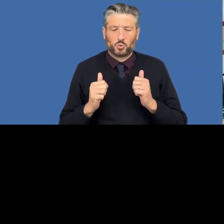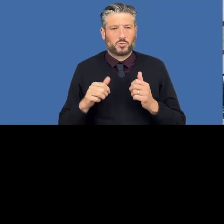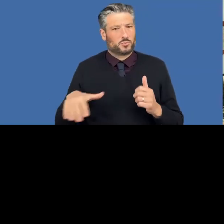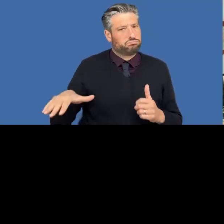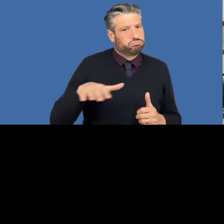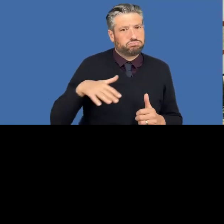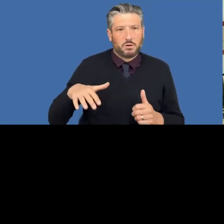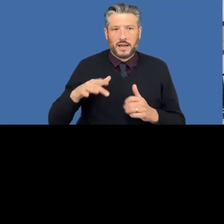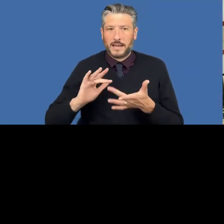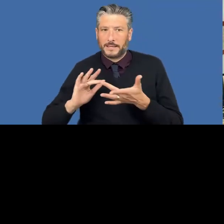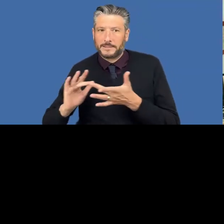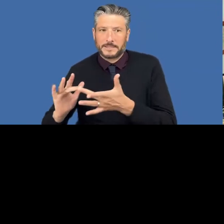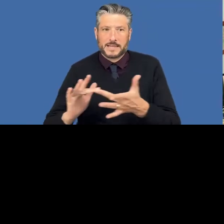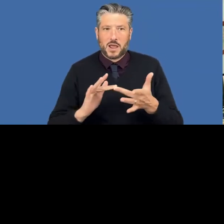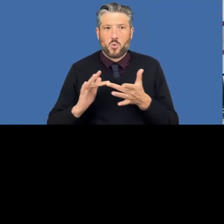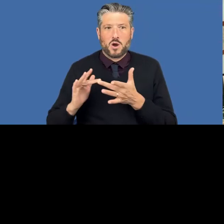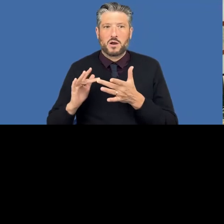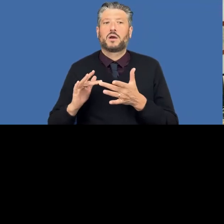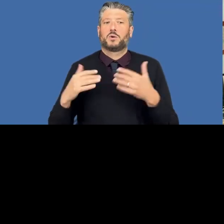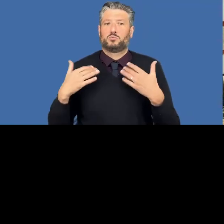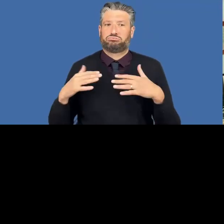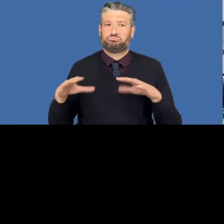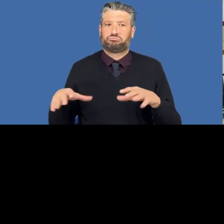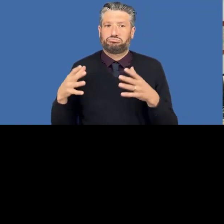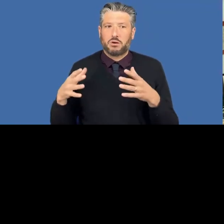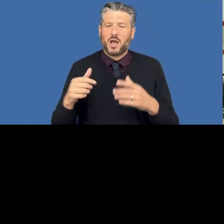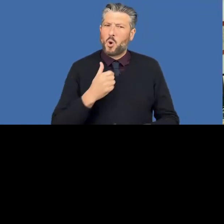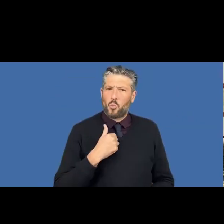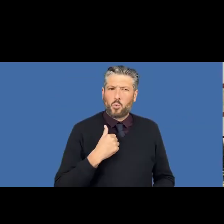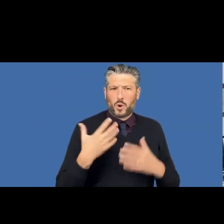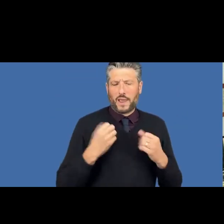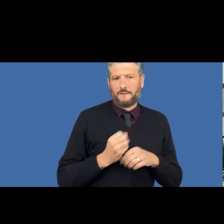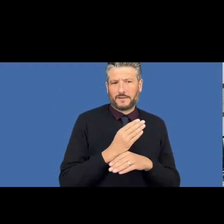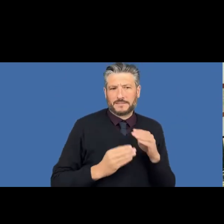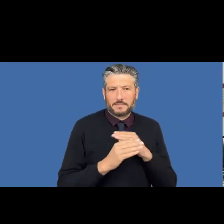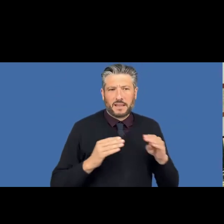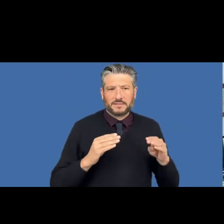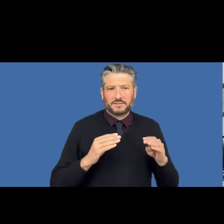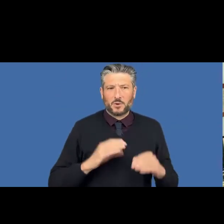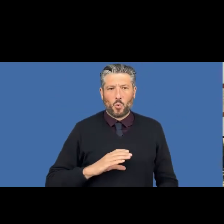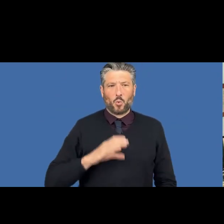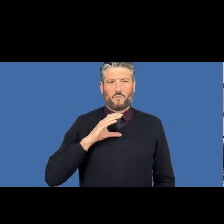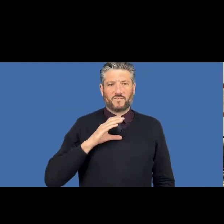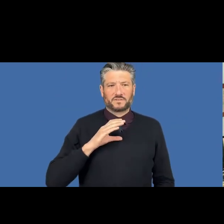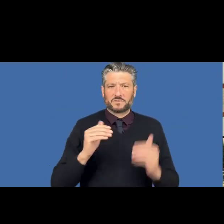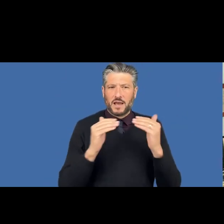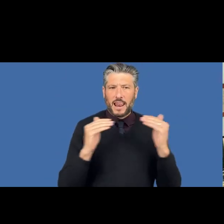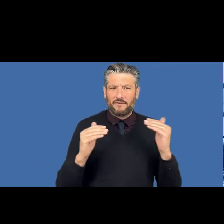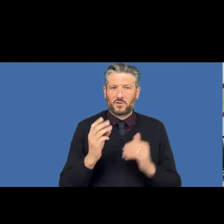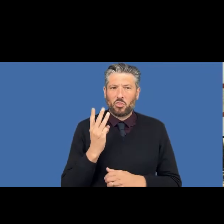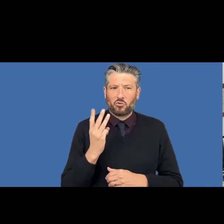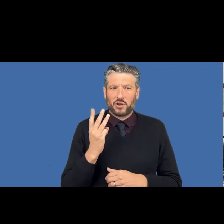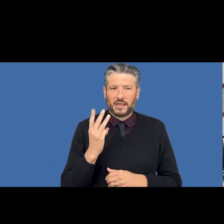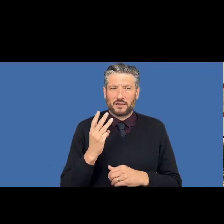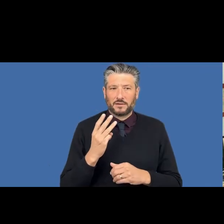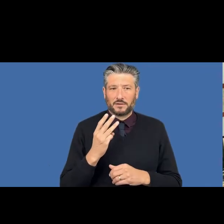us to get our disability confident level 3 certification from the government, which is the highest level. So this wasn't